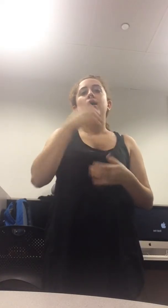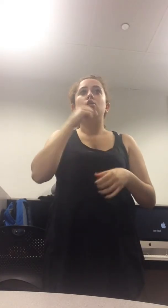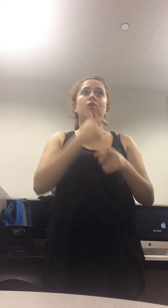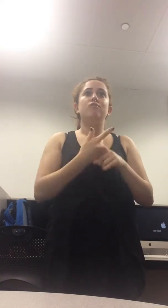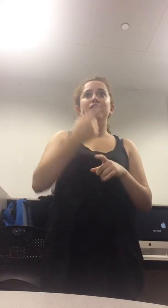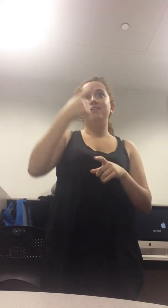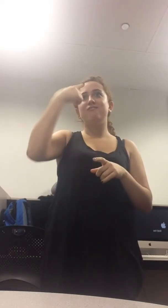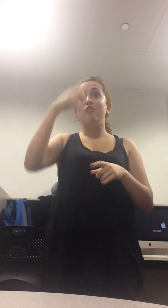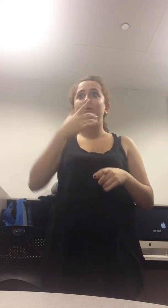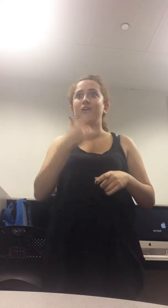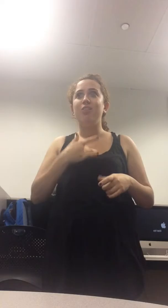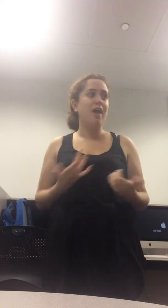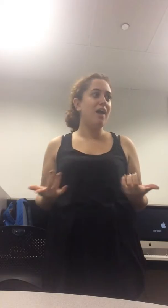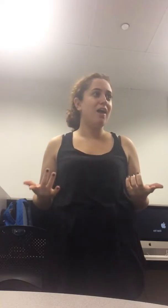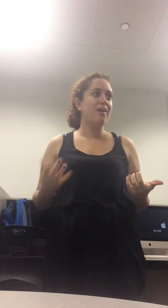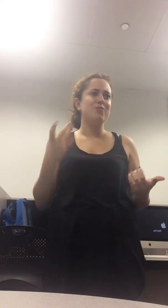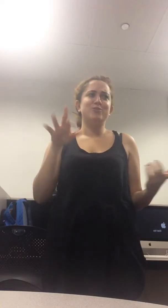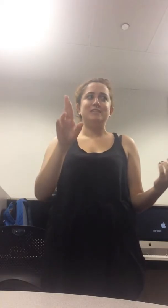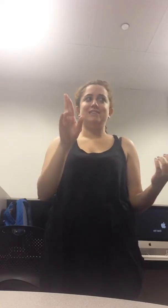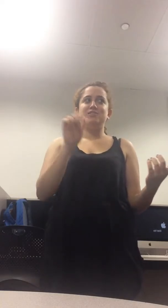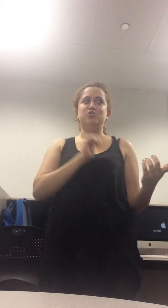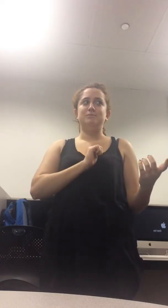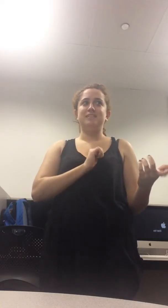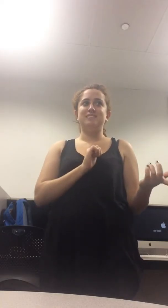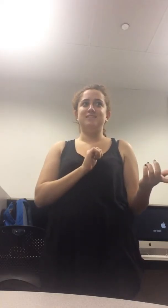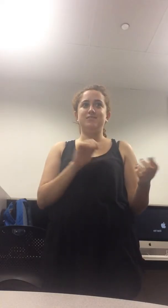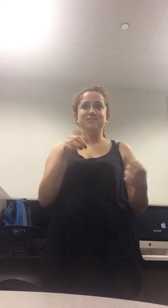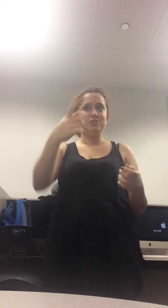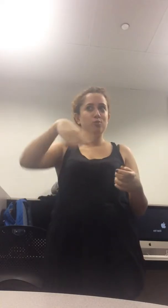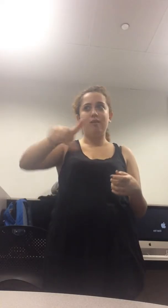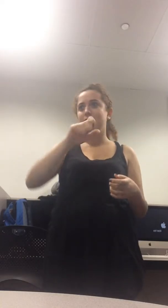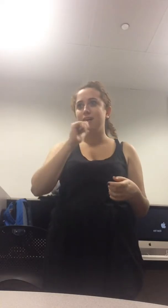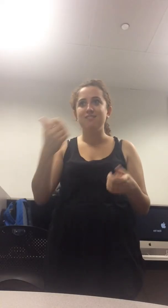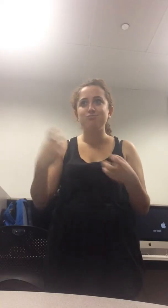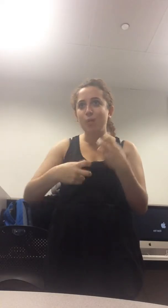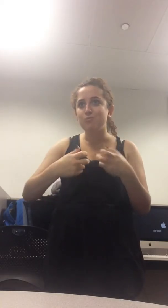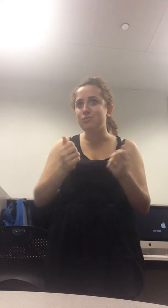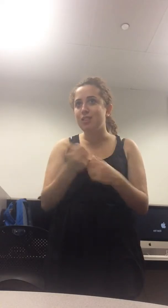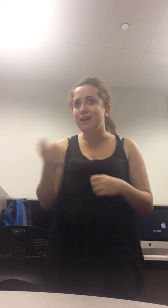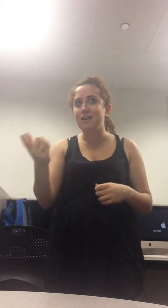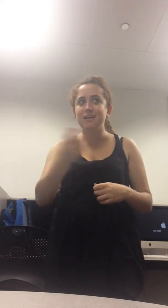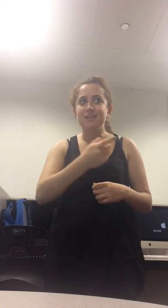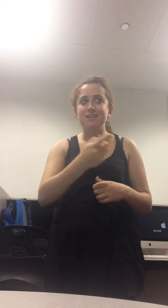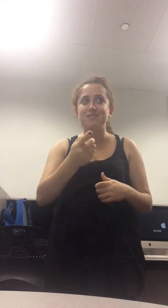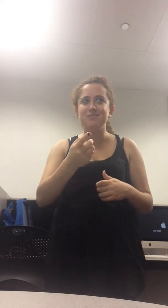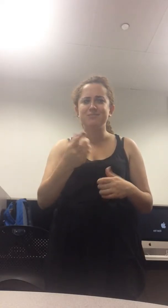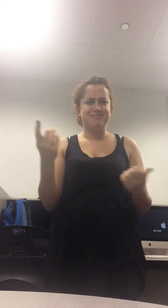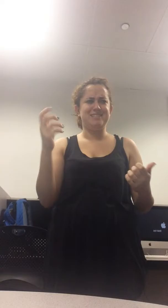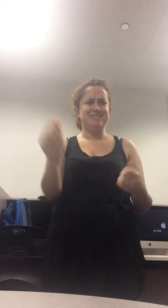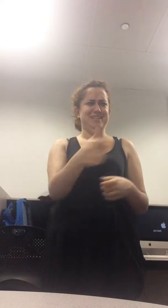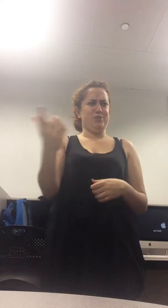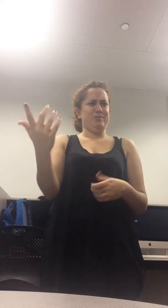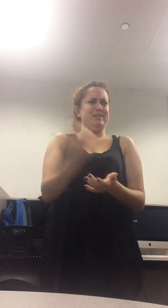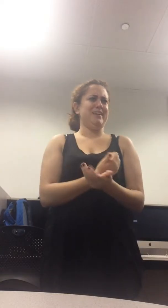me? You got that problem all the time? Does anyone get gifts for their significant others these days? Or is